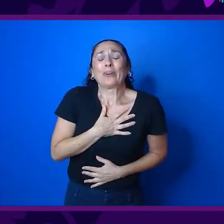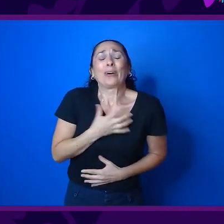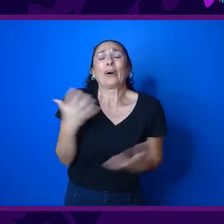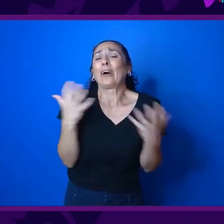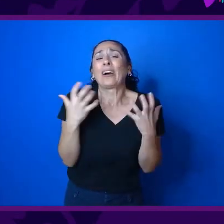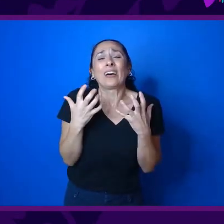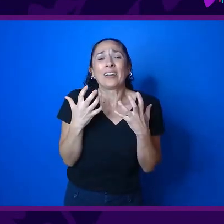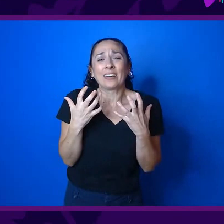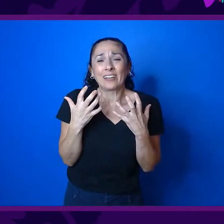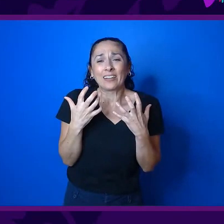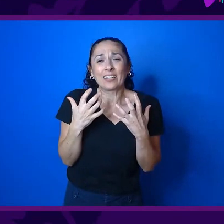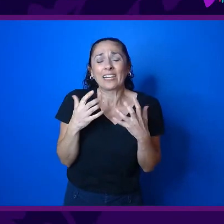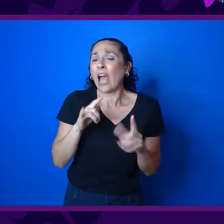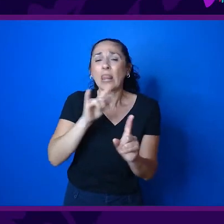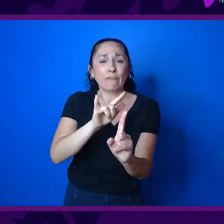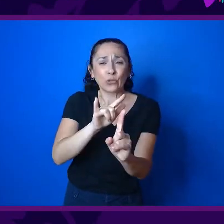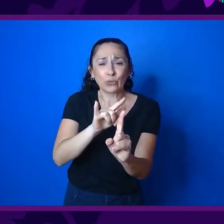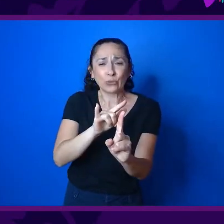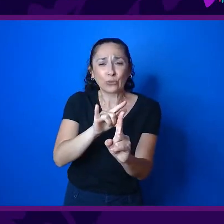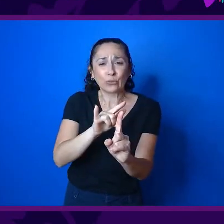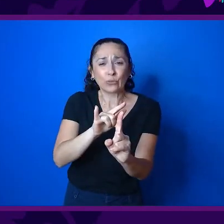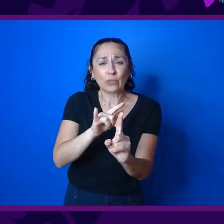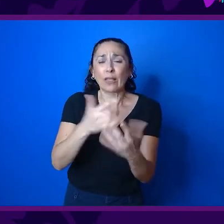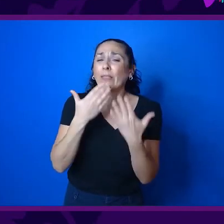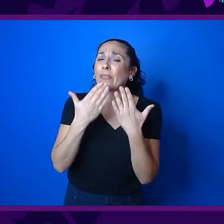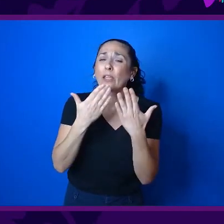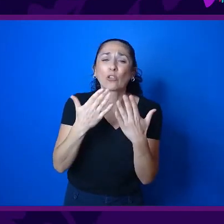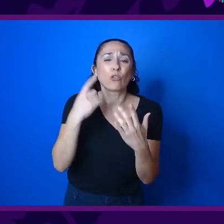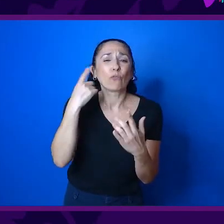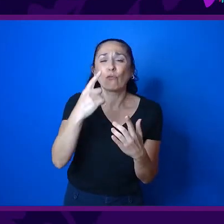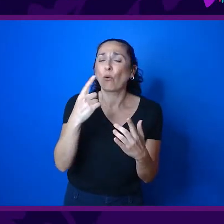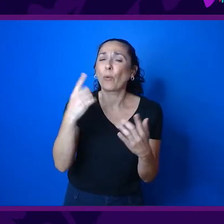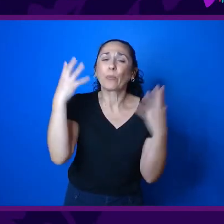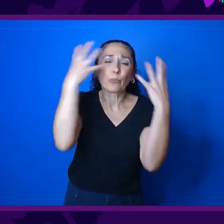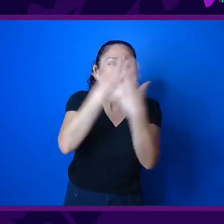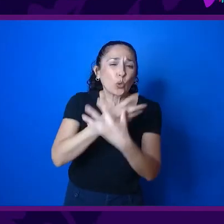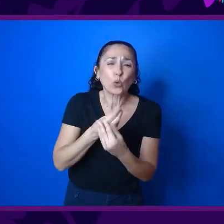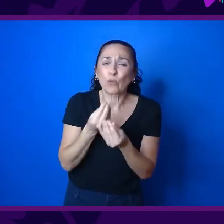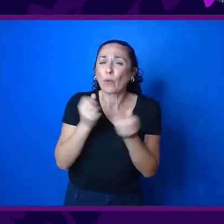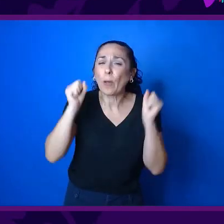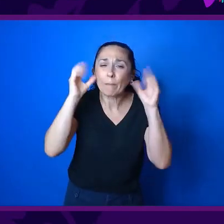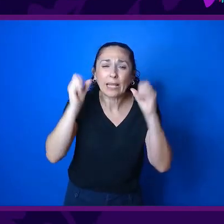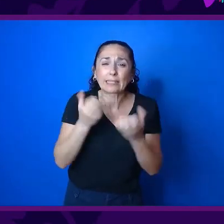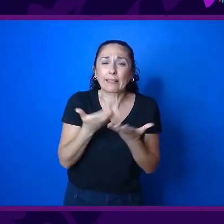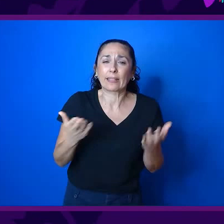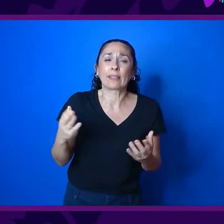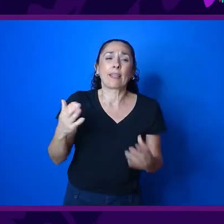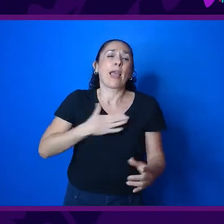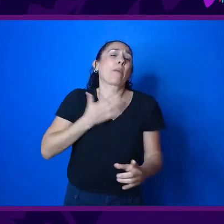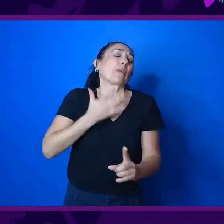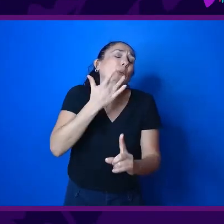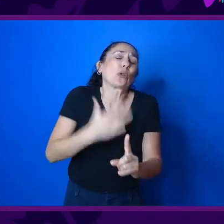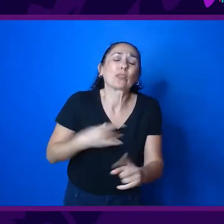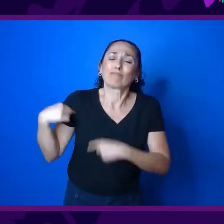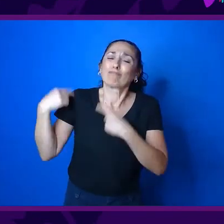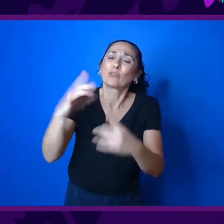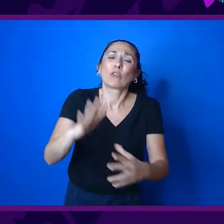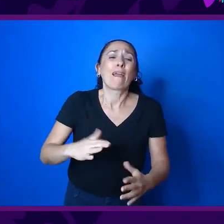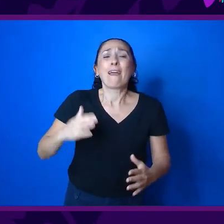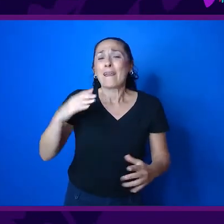I love you. Thank you for all the beautiful, amazing things you've done your whole life. Happy birthday. Feliz